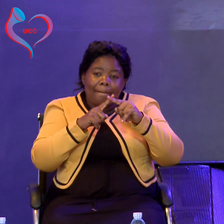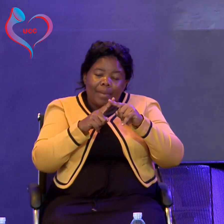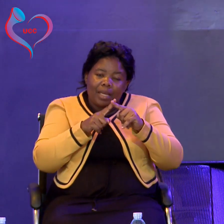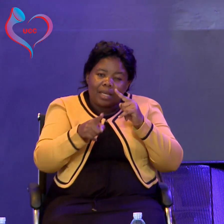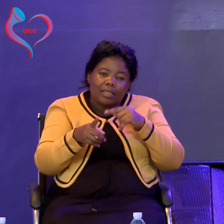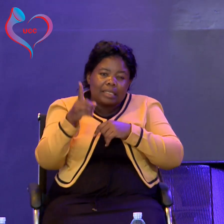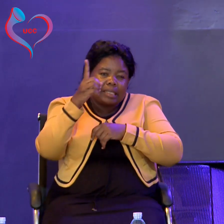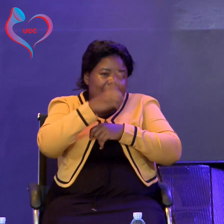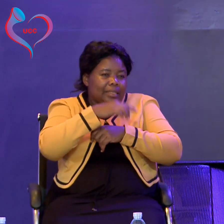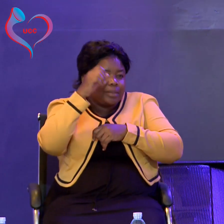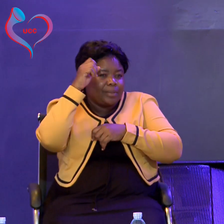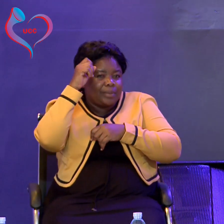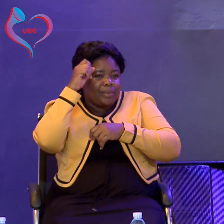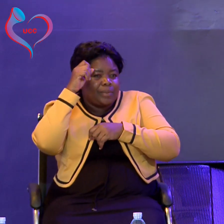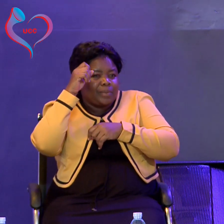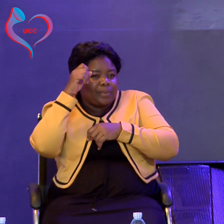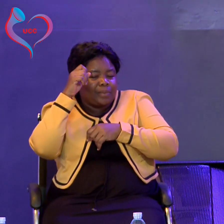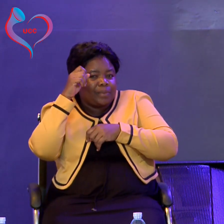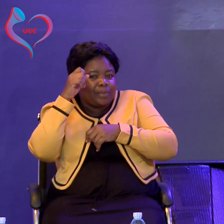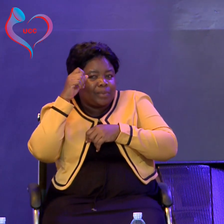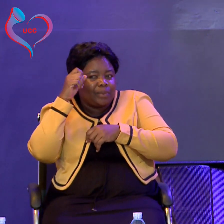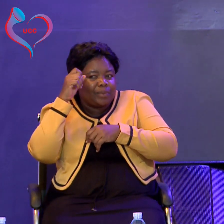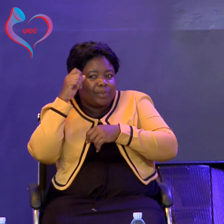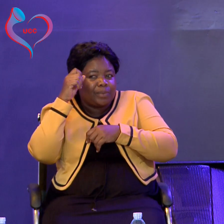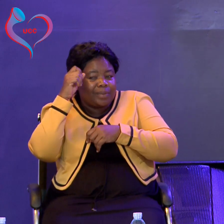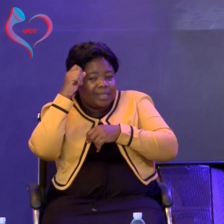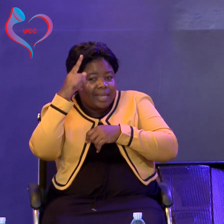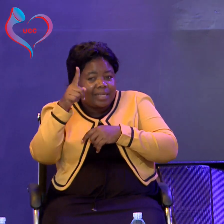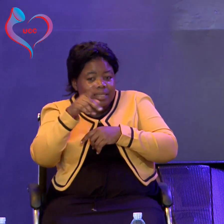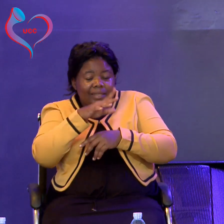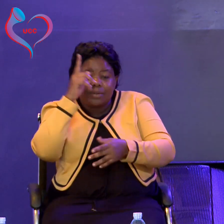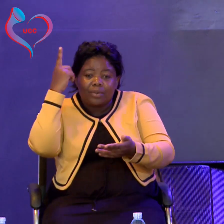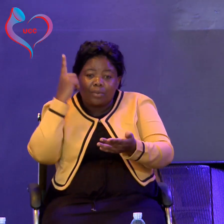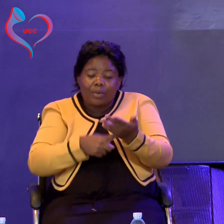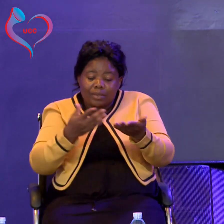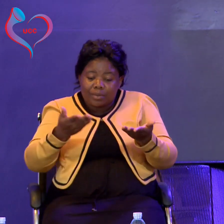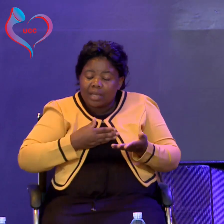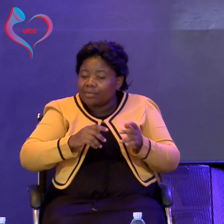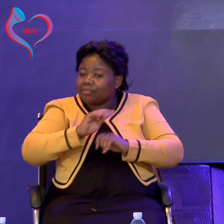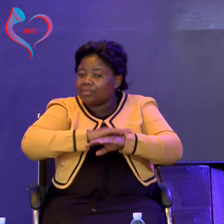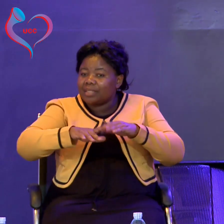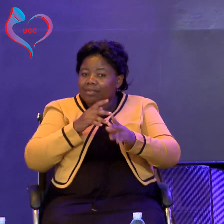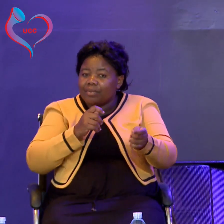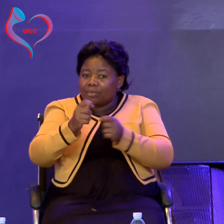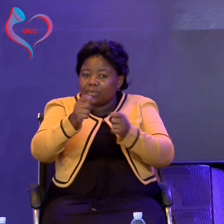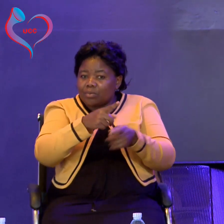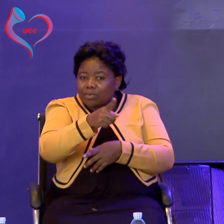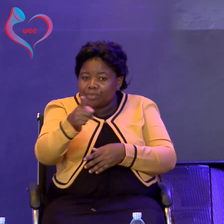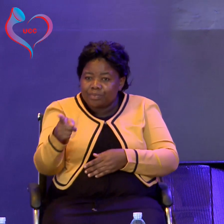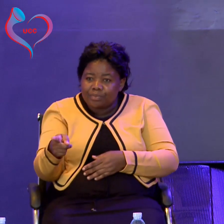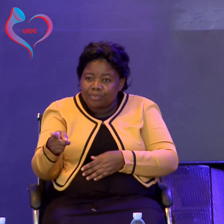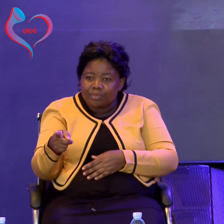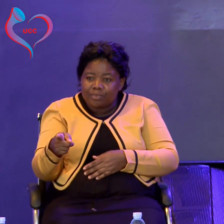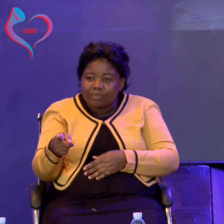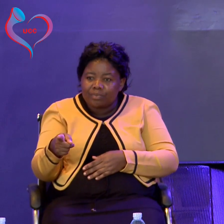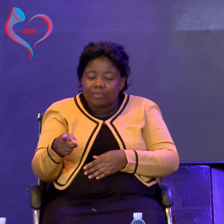okulaba nga kyoli tekikyakufuga. But the day you begin to see that what you are no longer controls you.